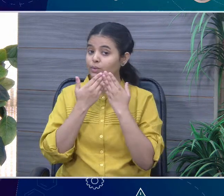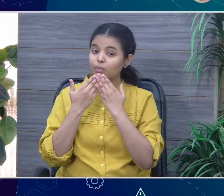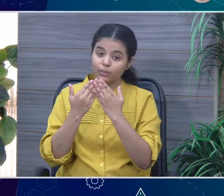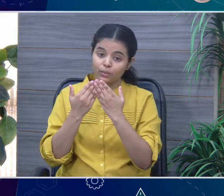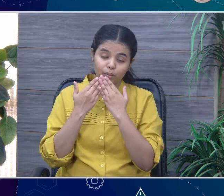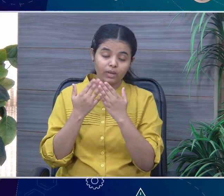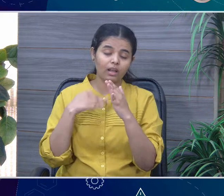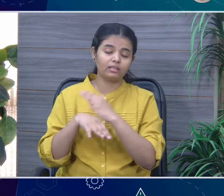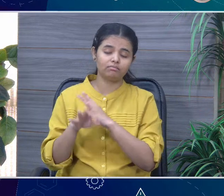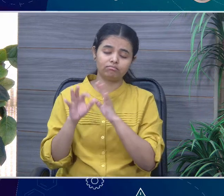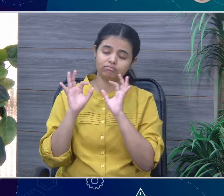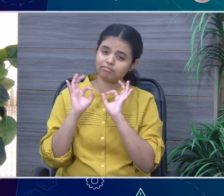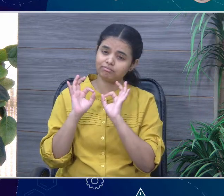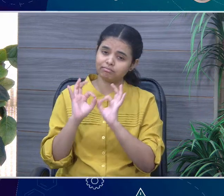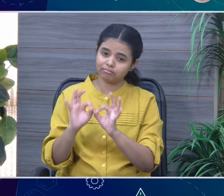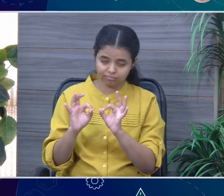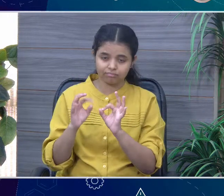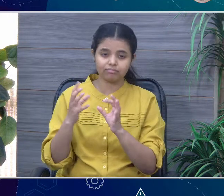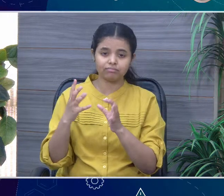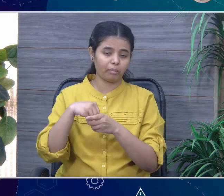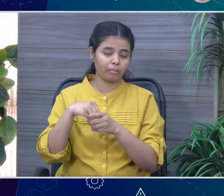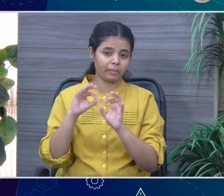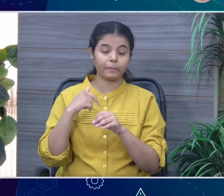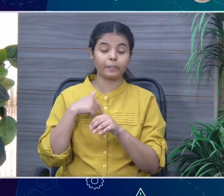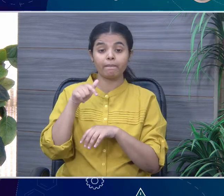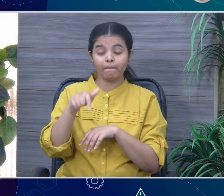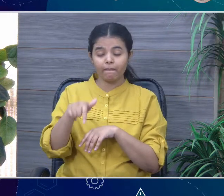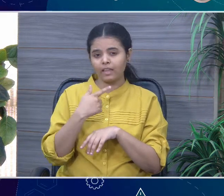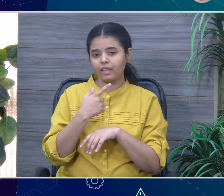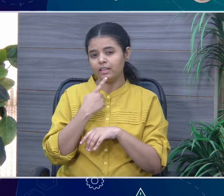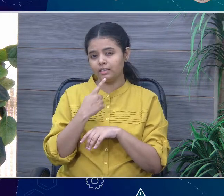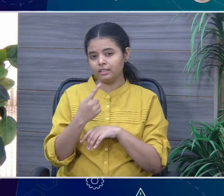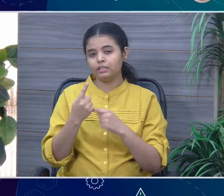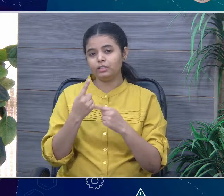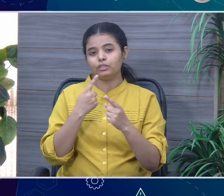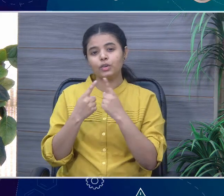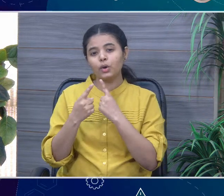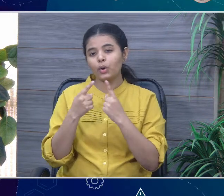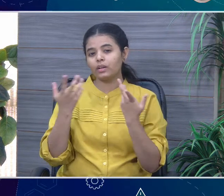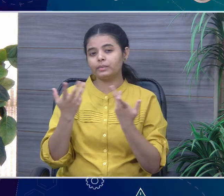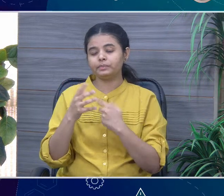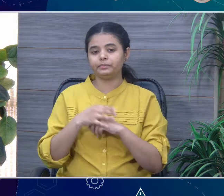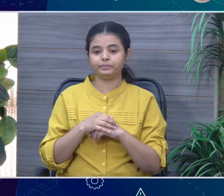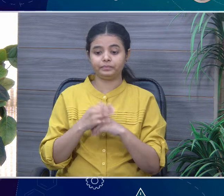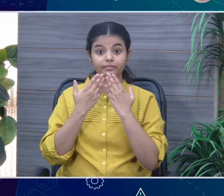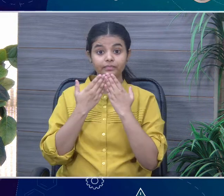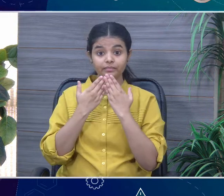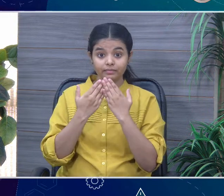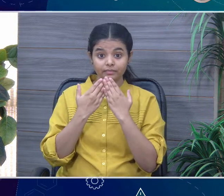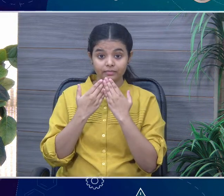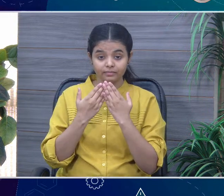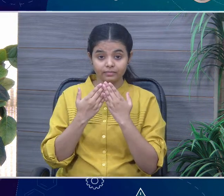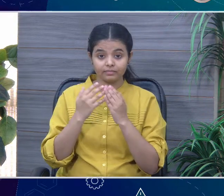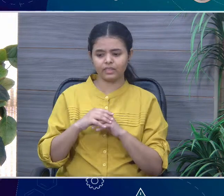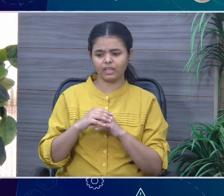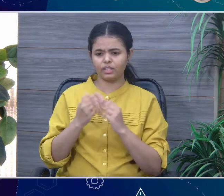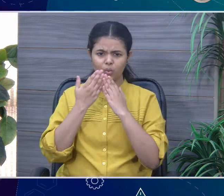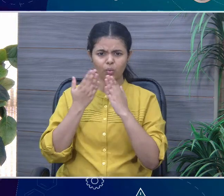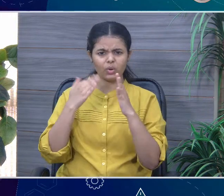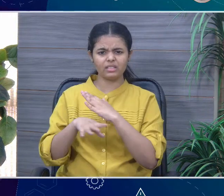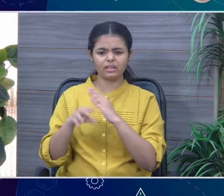in the inclusive classroom. Right. So here, if I'll talk about on the school's behalf, how do they plan a buddy